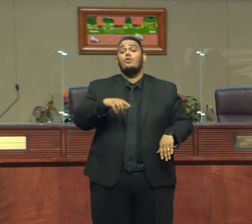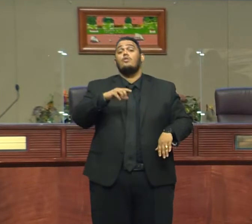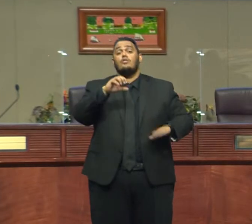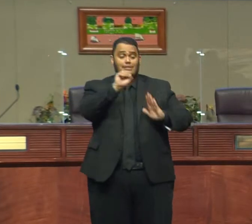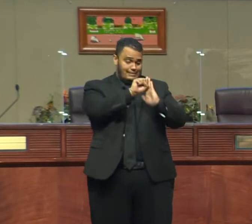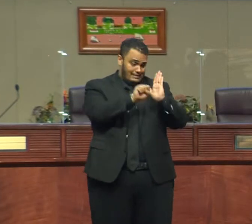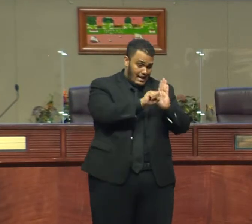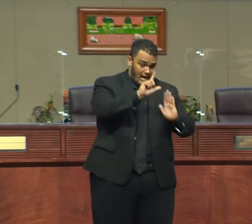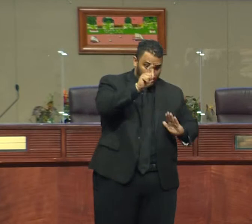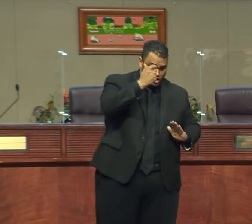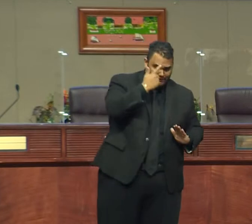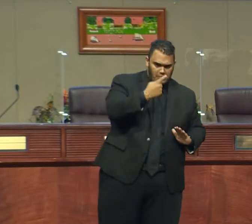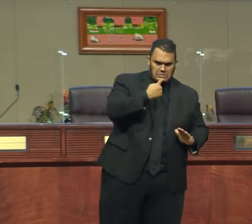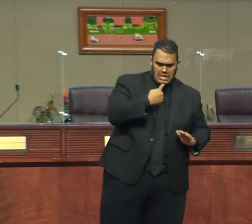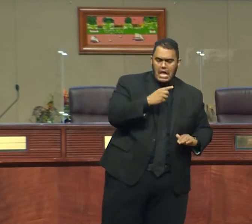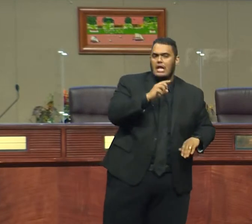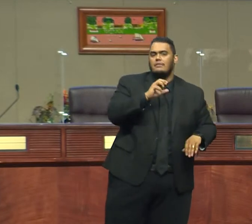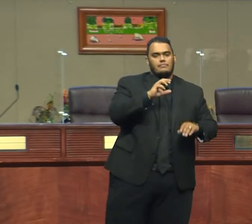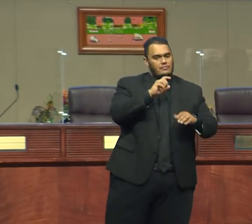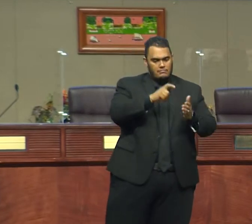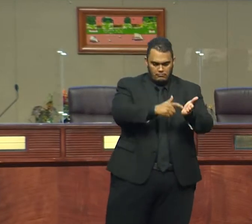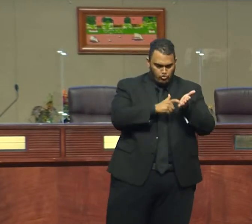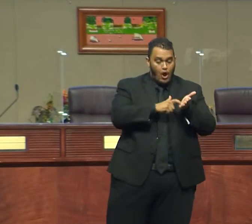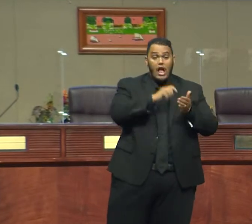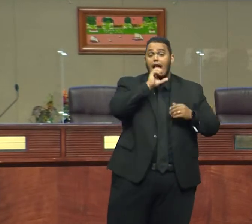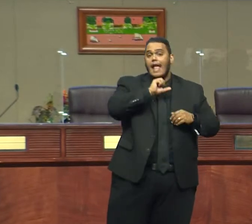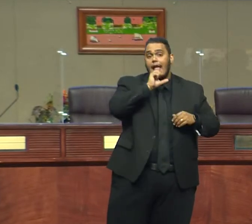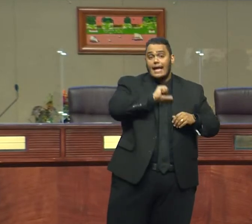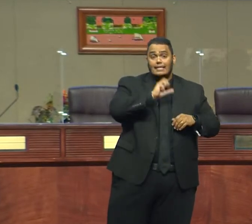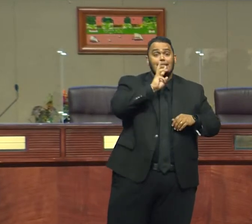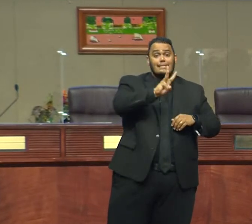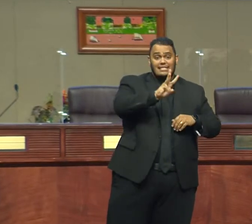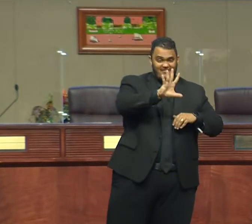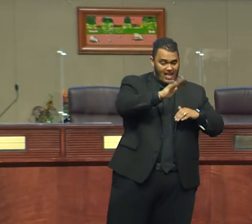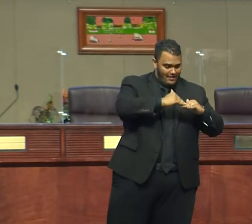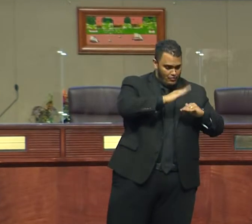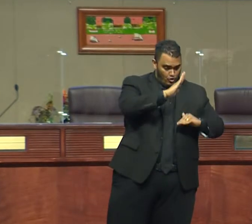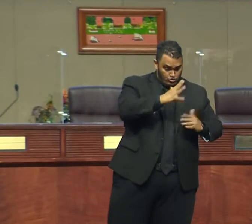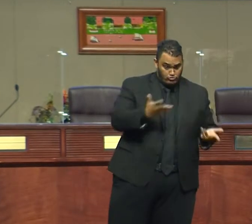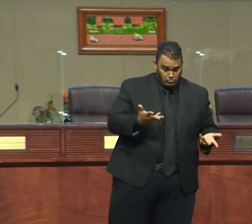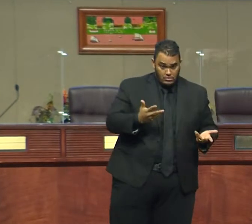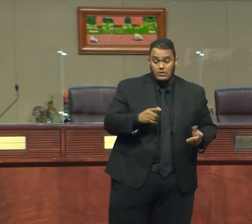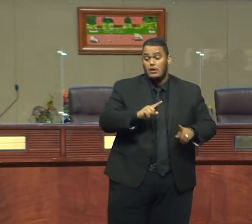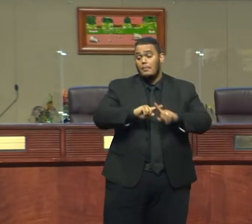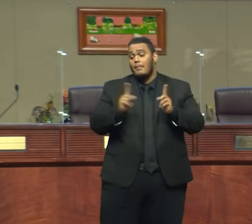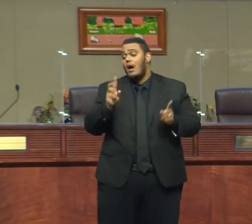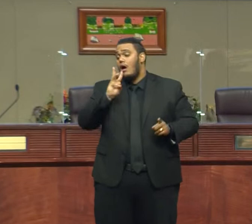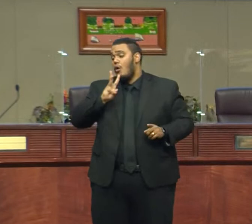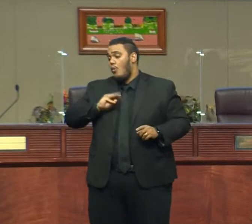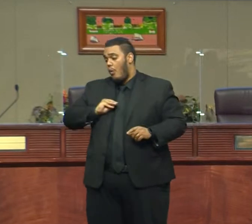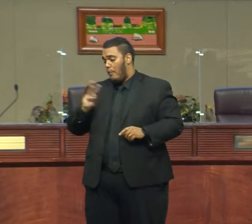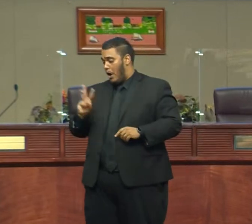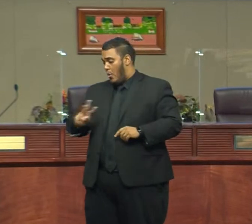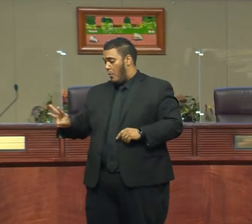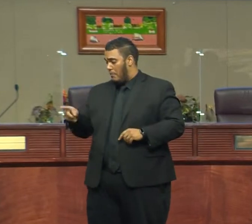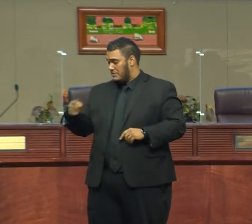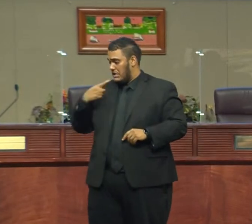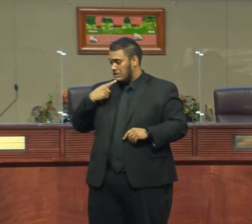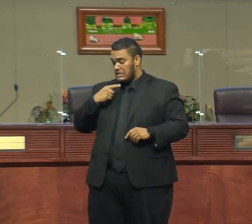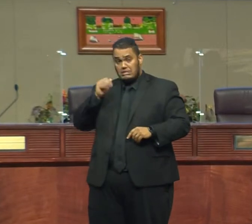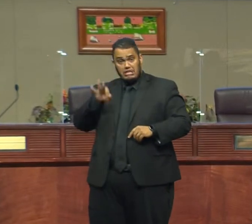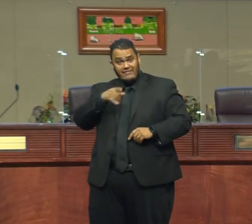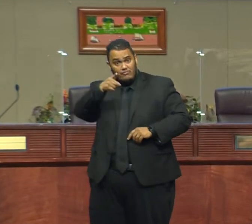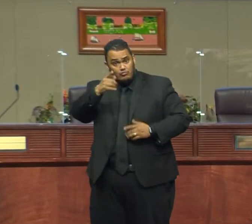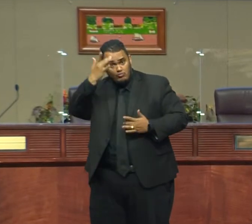older. They seem to have on their website that if you have underlying conditions, you can be younger. Can you guys offer